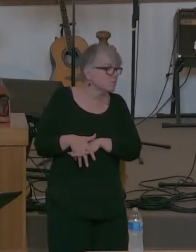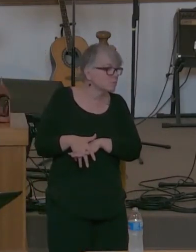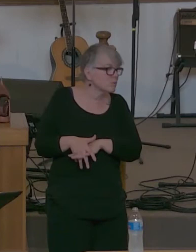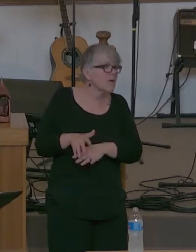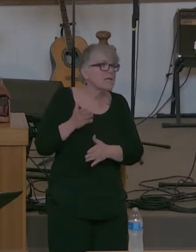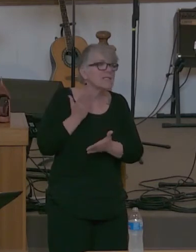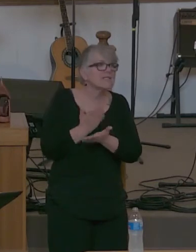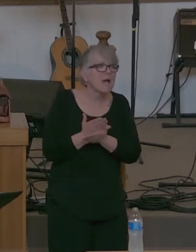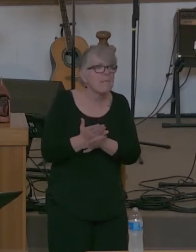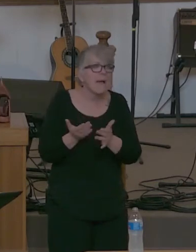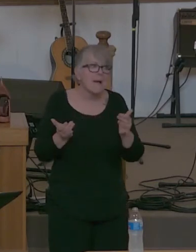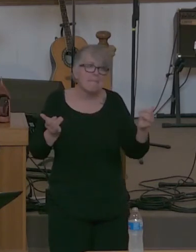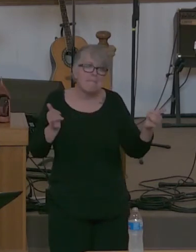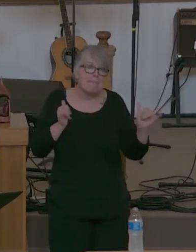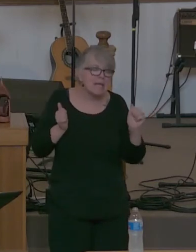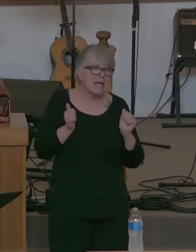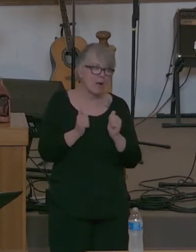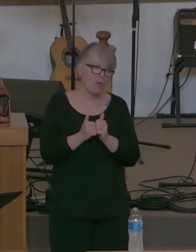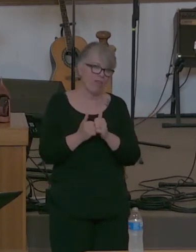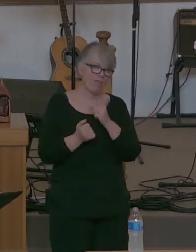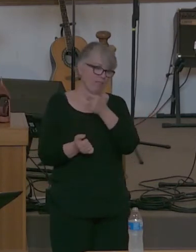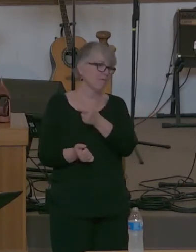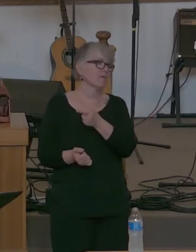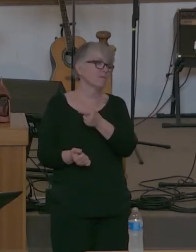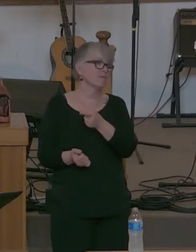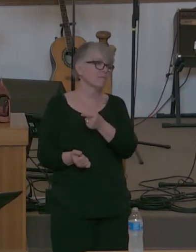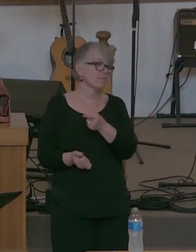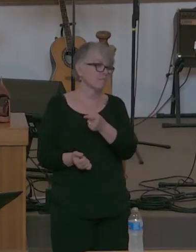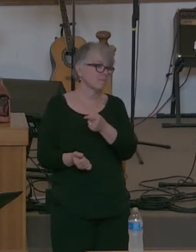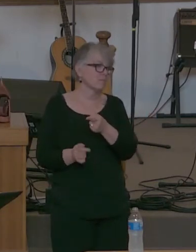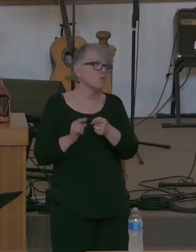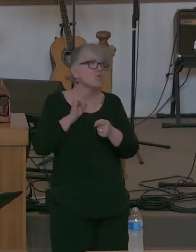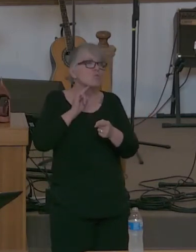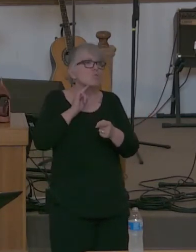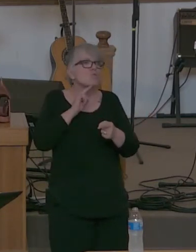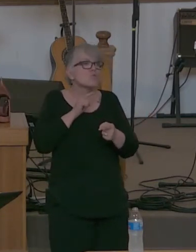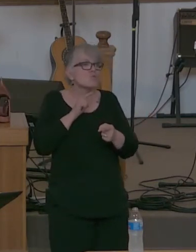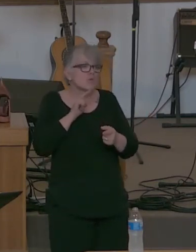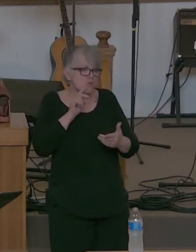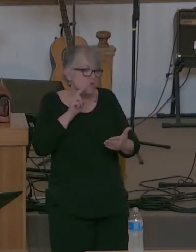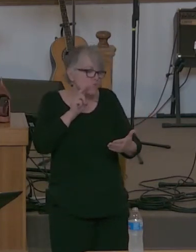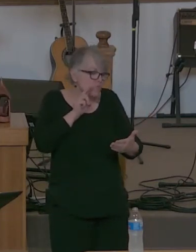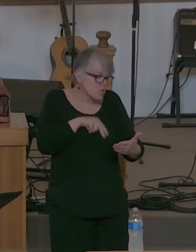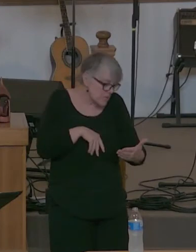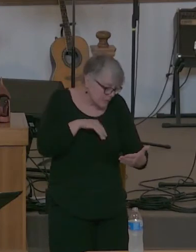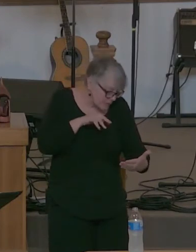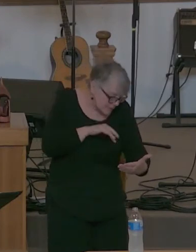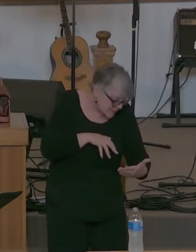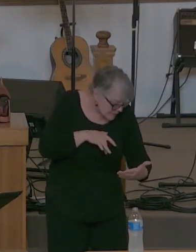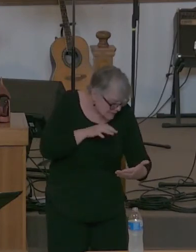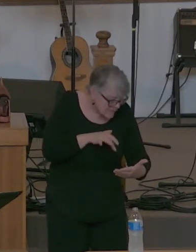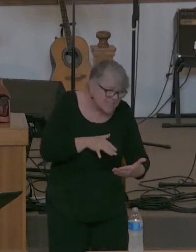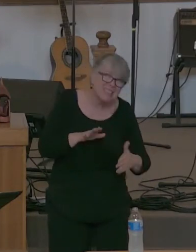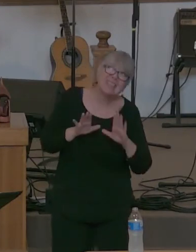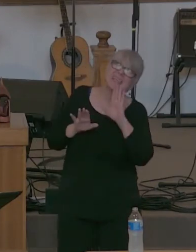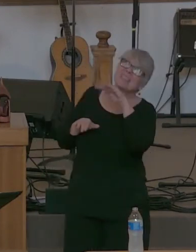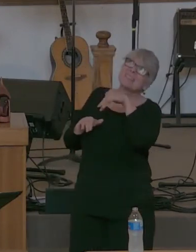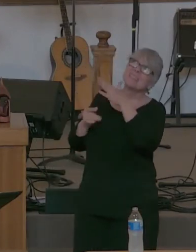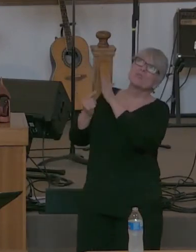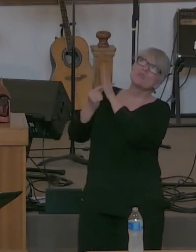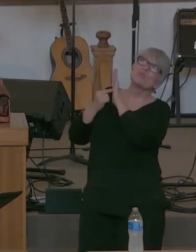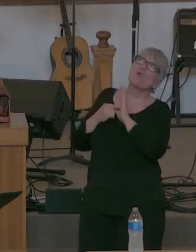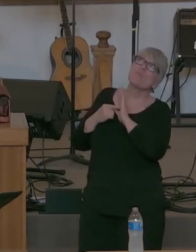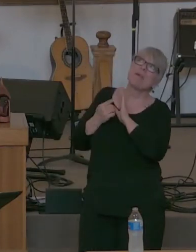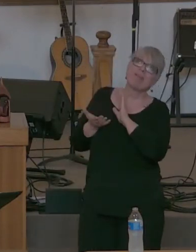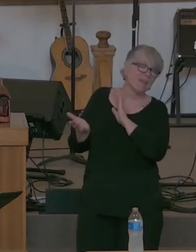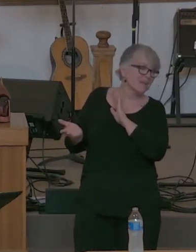Quit playing with this and actually get in it and read it and ask God to show you